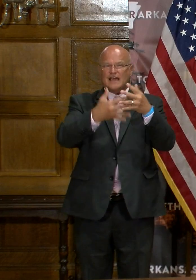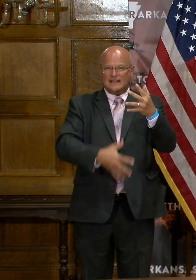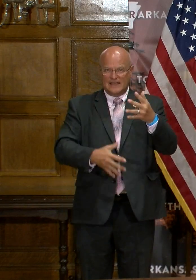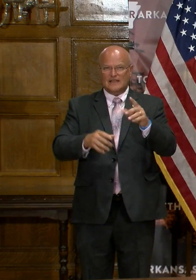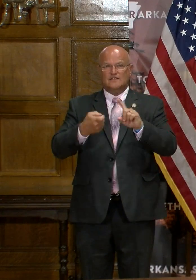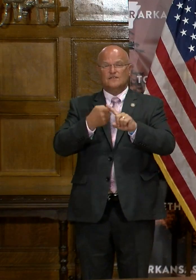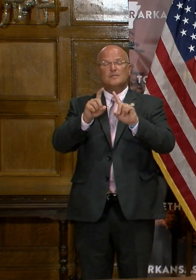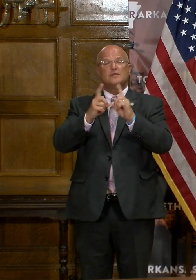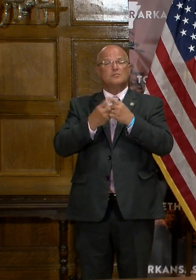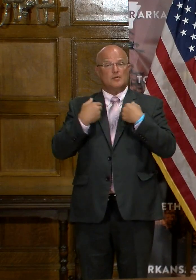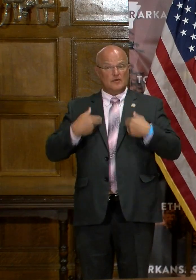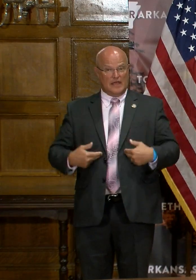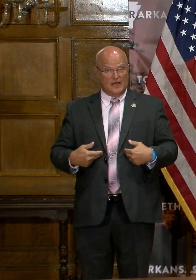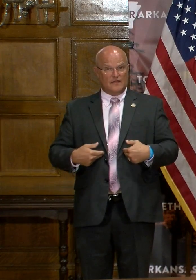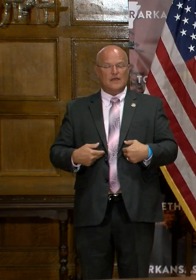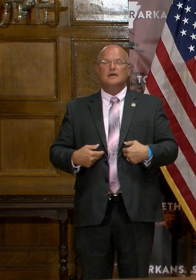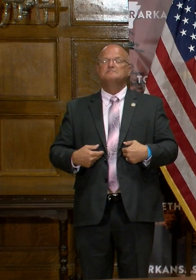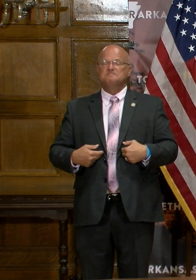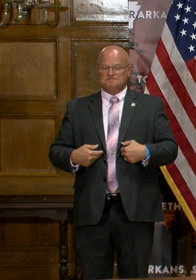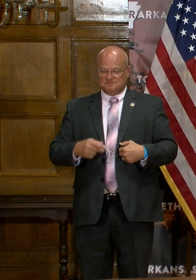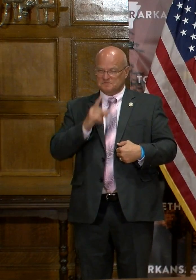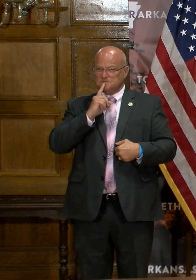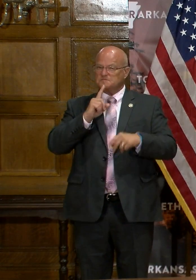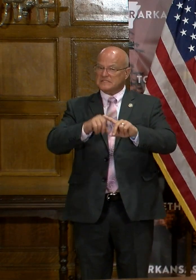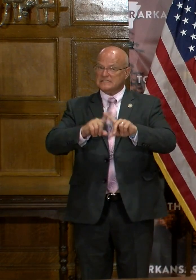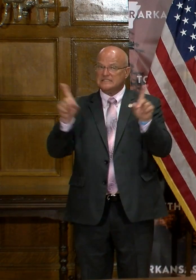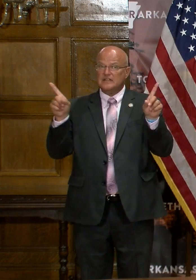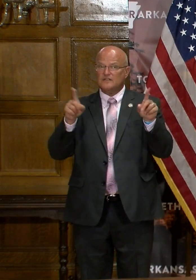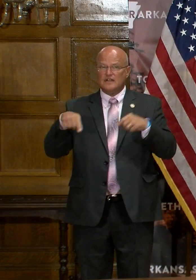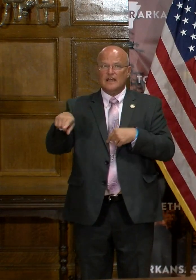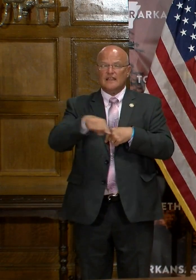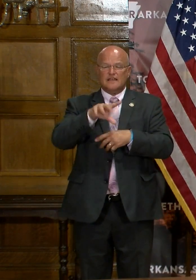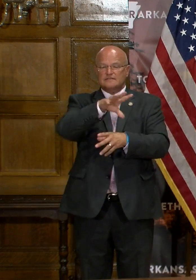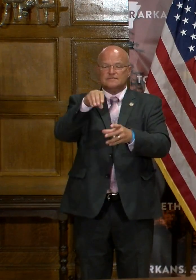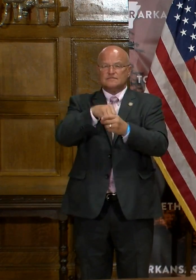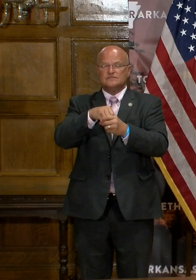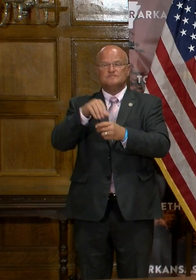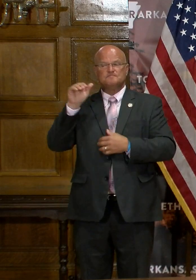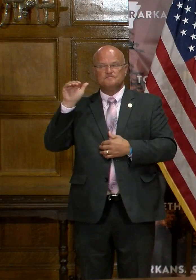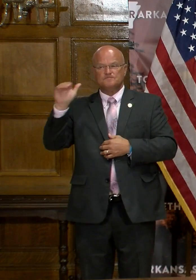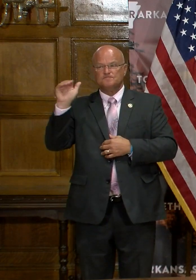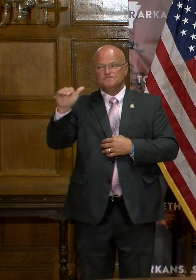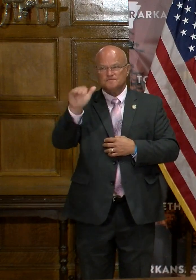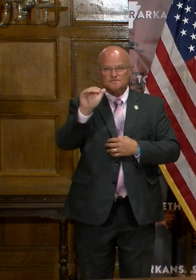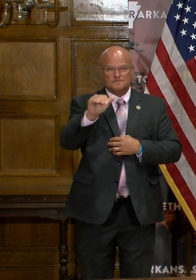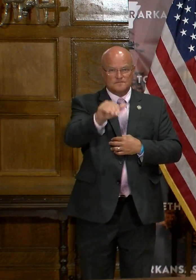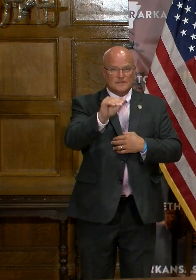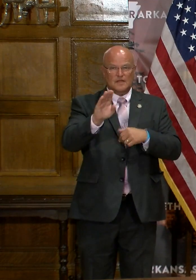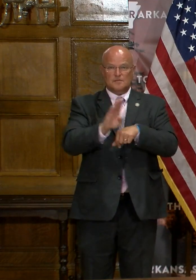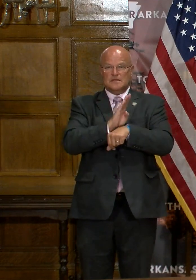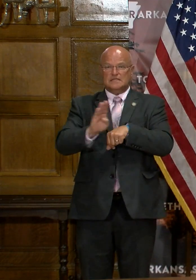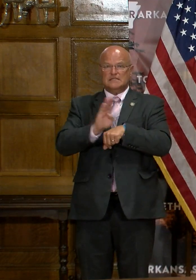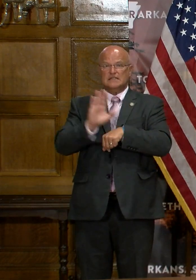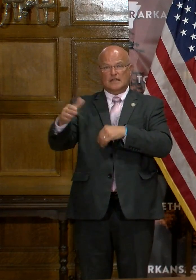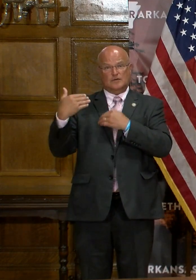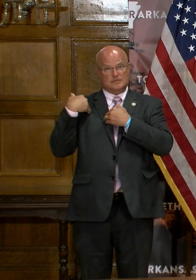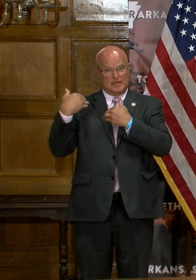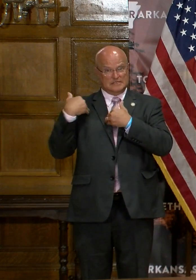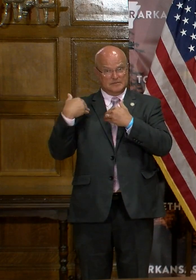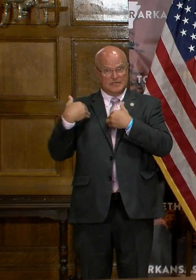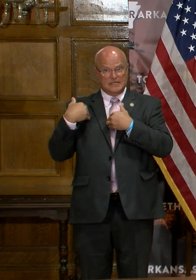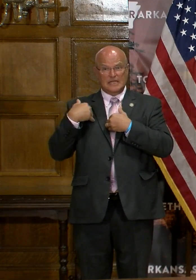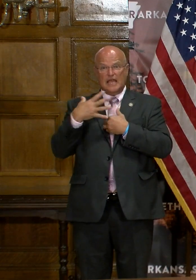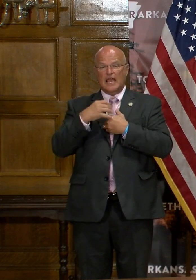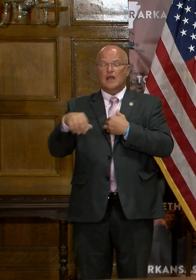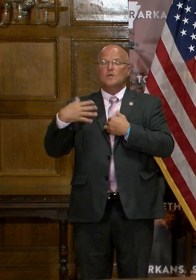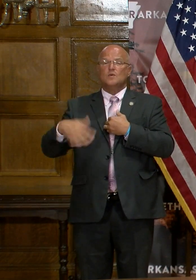the Department of Health. I think that's made a difference as they have engaged in reminding the businesses of their responsibility,